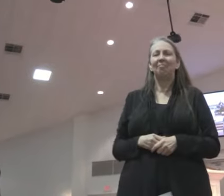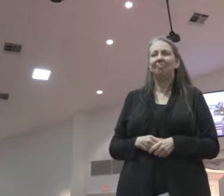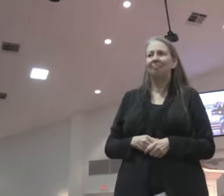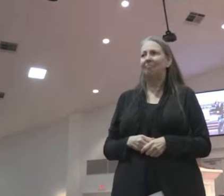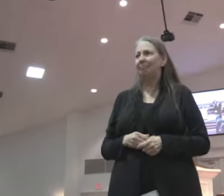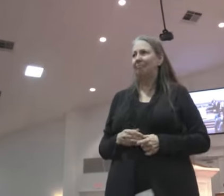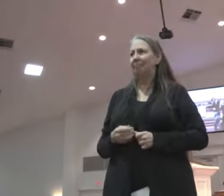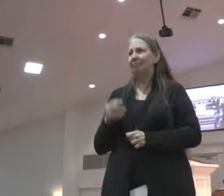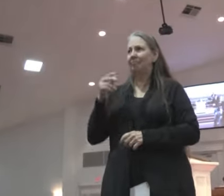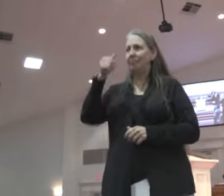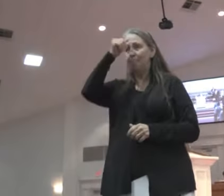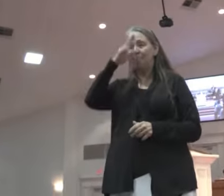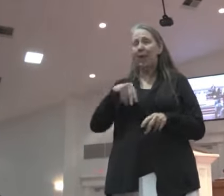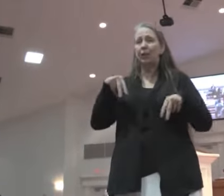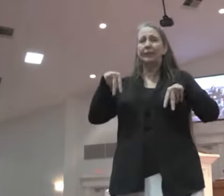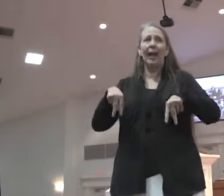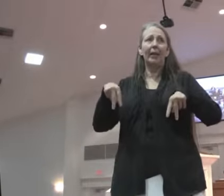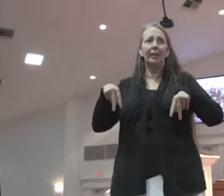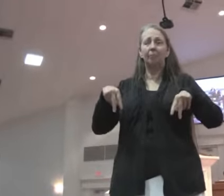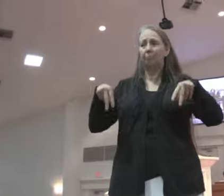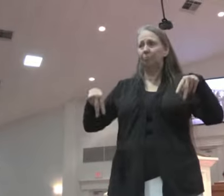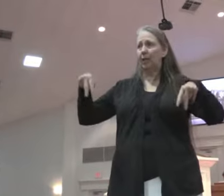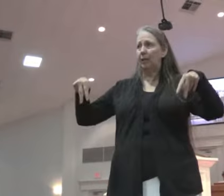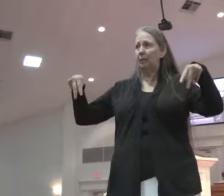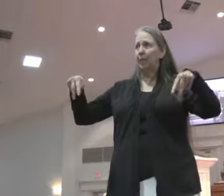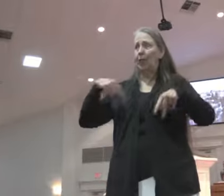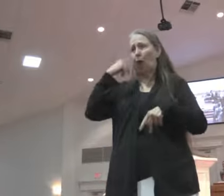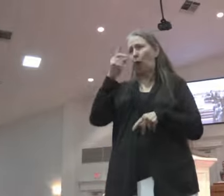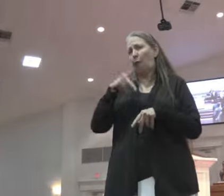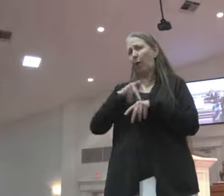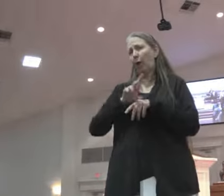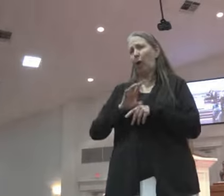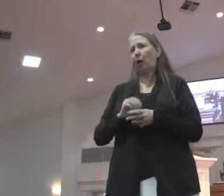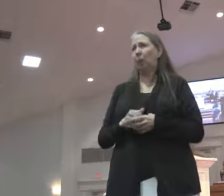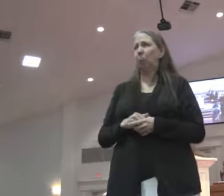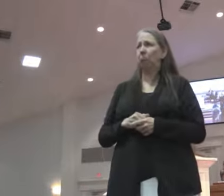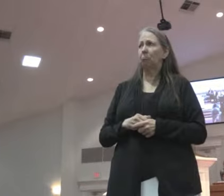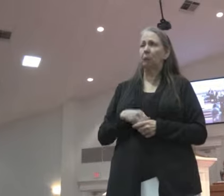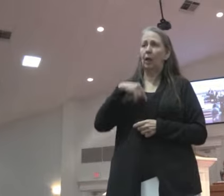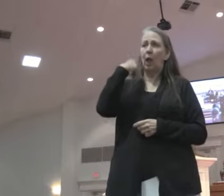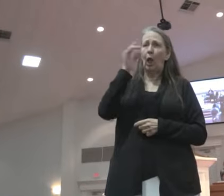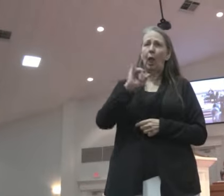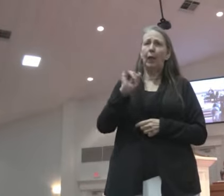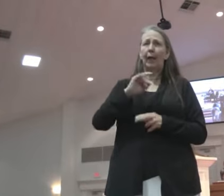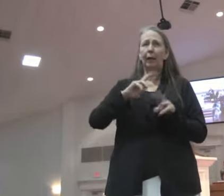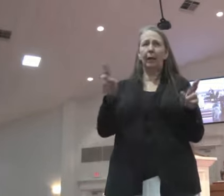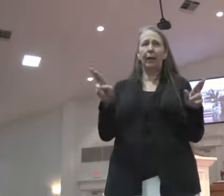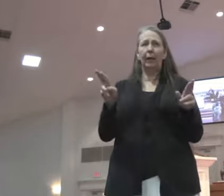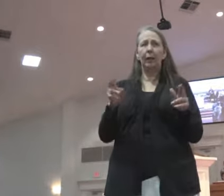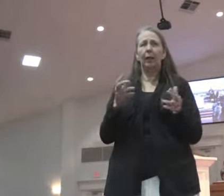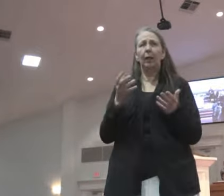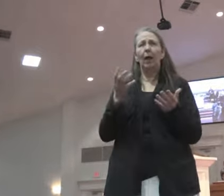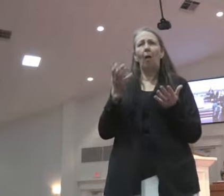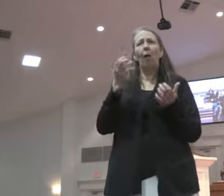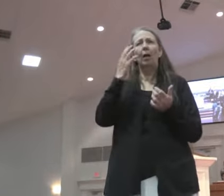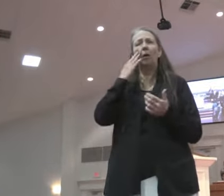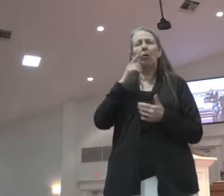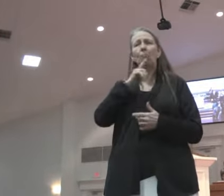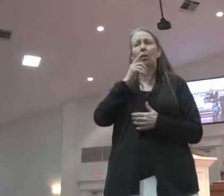They're standing up. They look like Pentecostals. They look like they're ready, but I want to know, are they